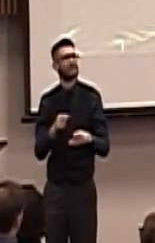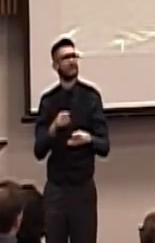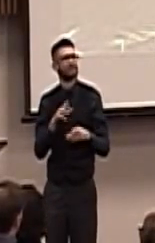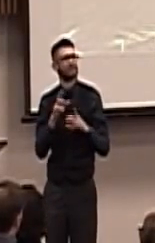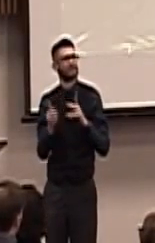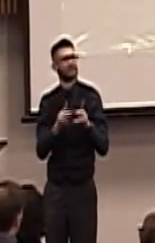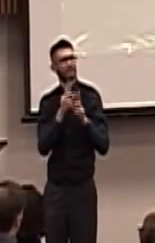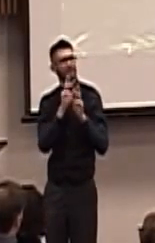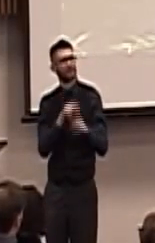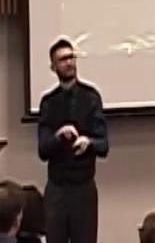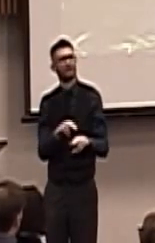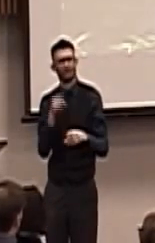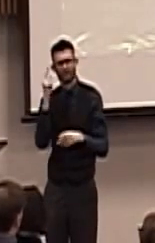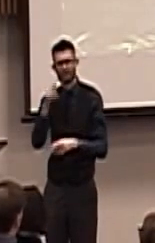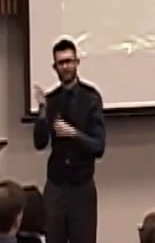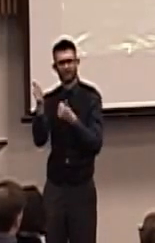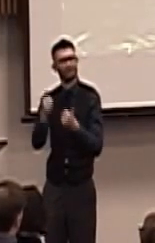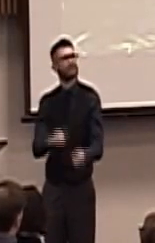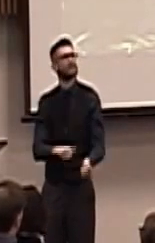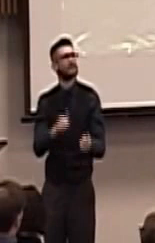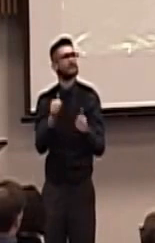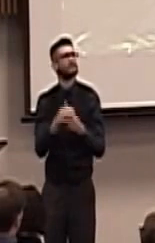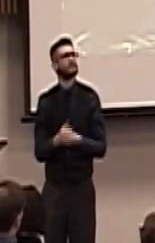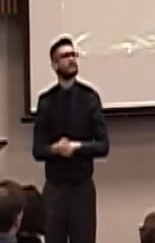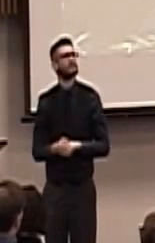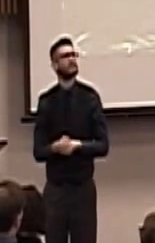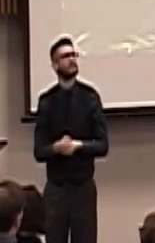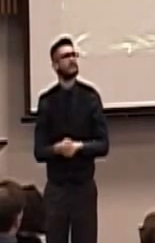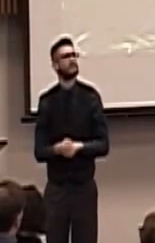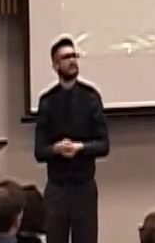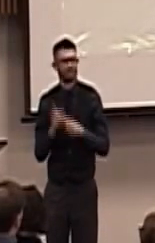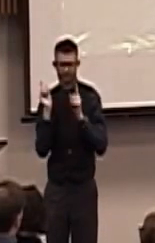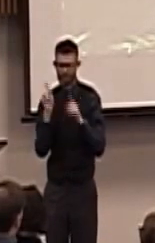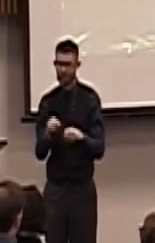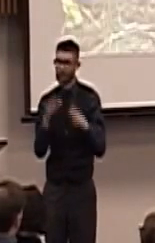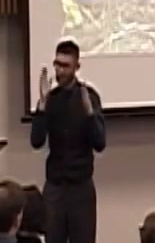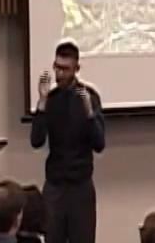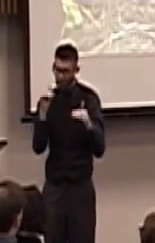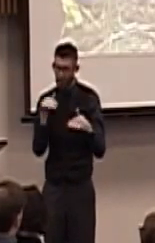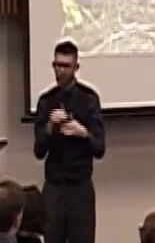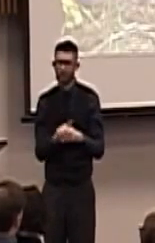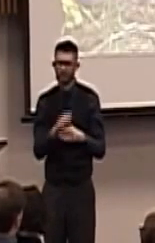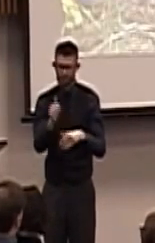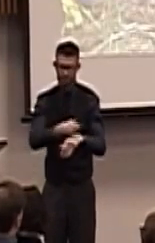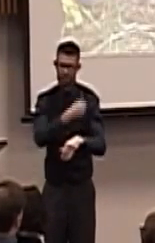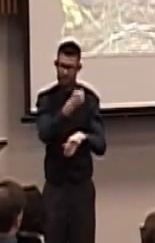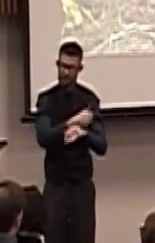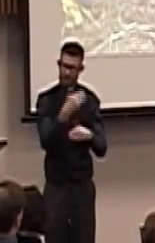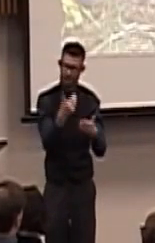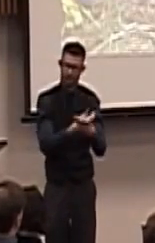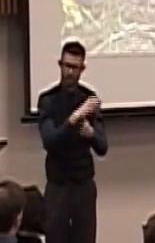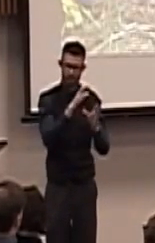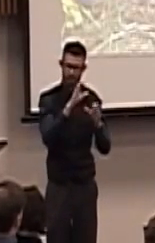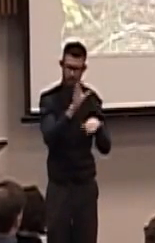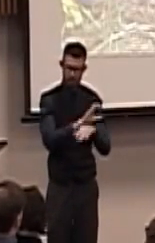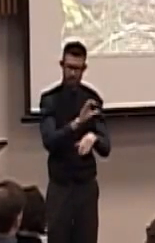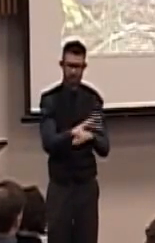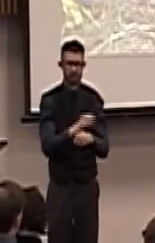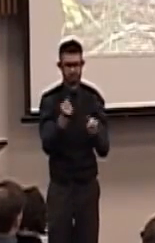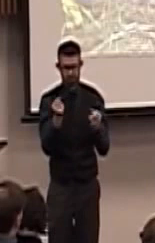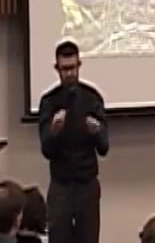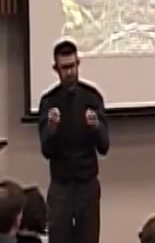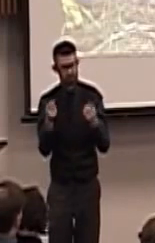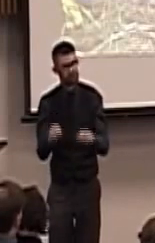And we had gone there with hope and plan to plant a new church. And so this